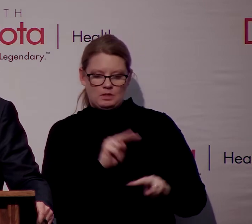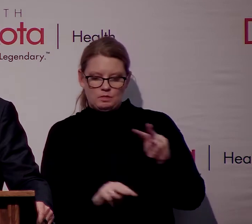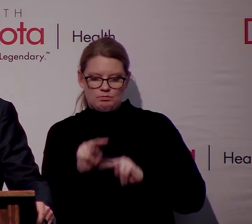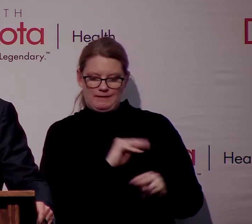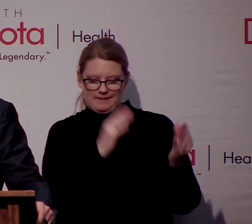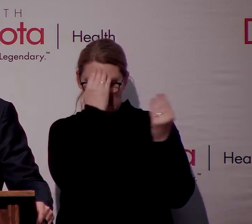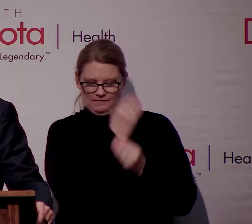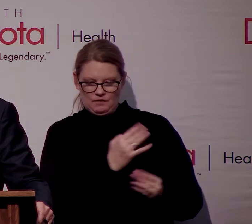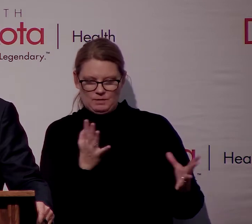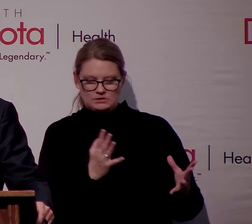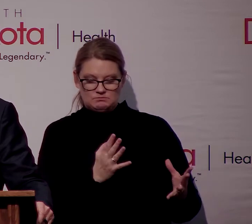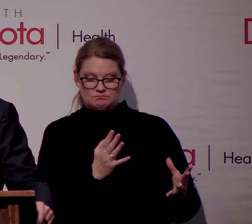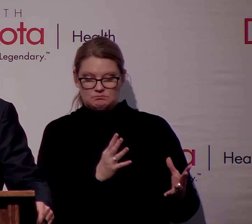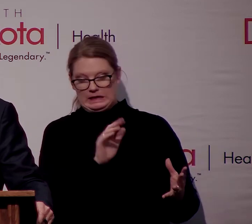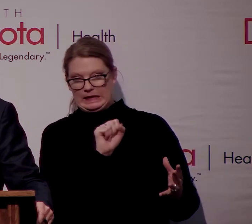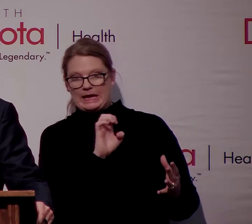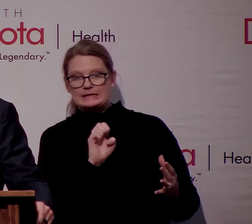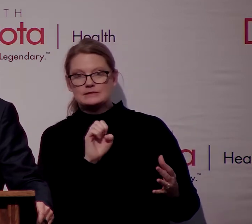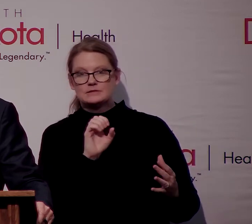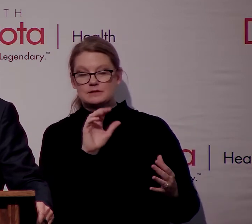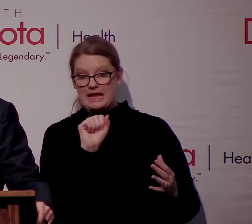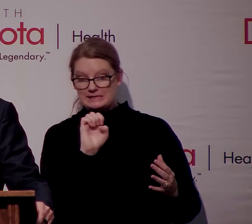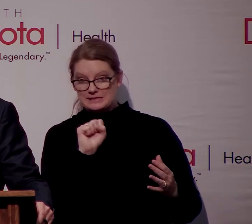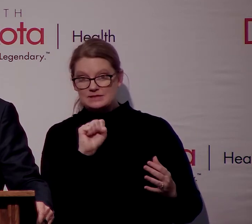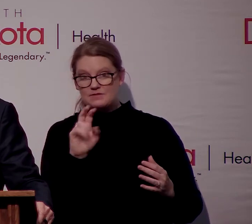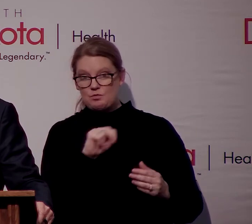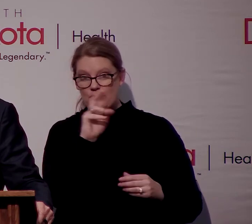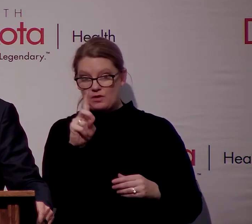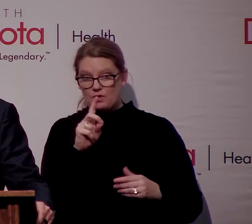there cases in North Dakota we don't know about? The